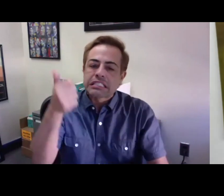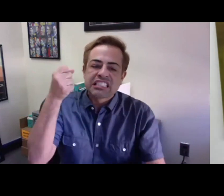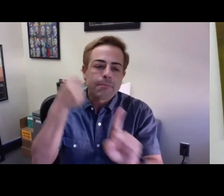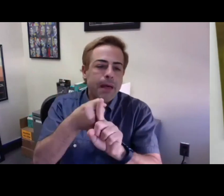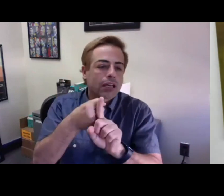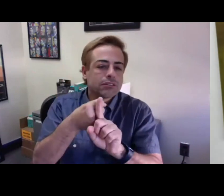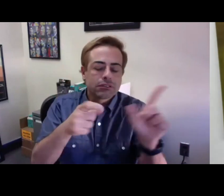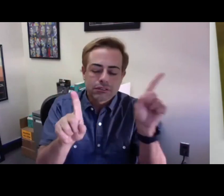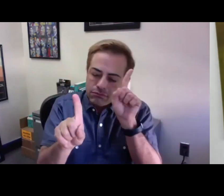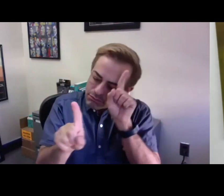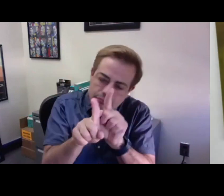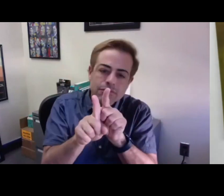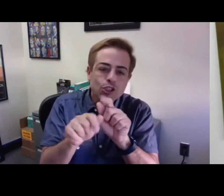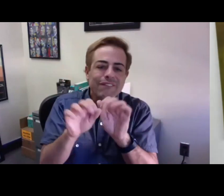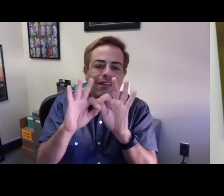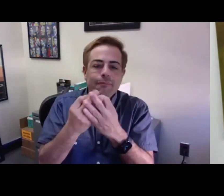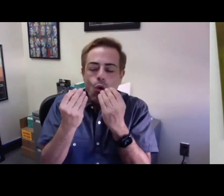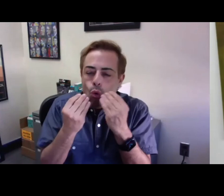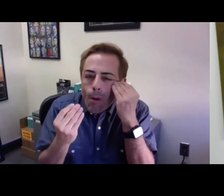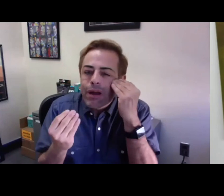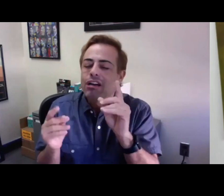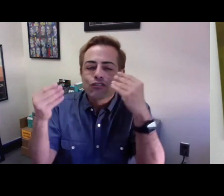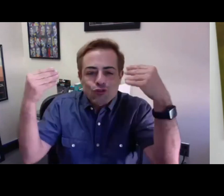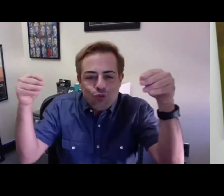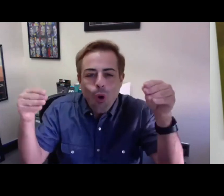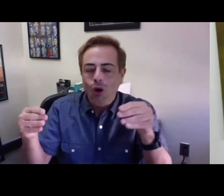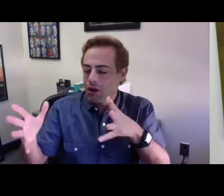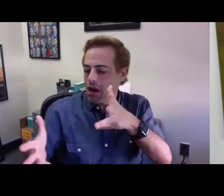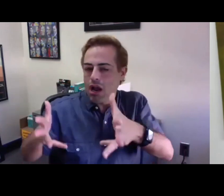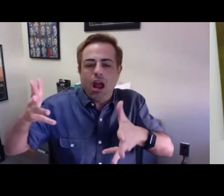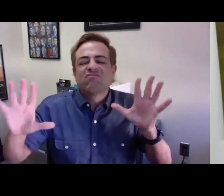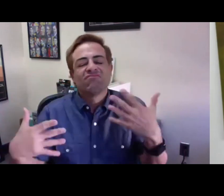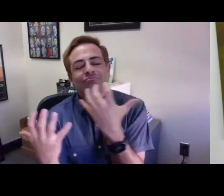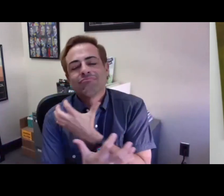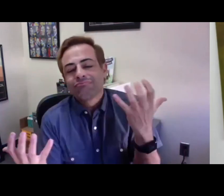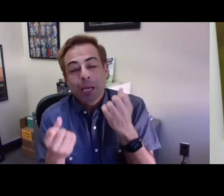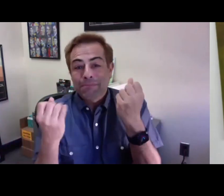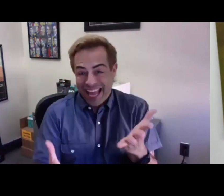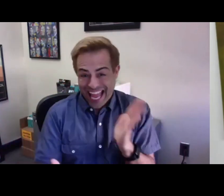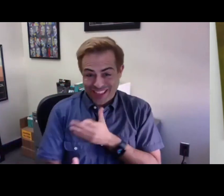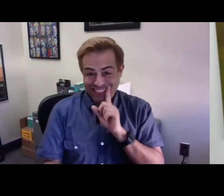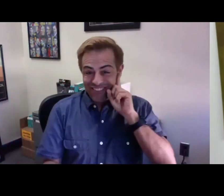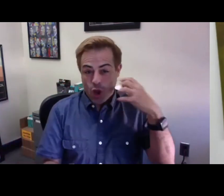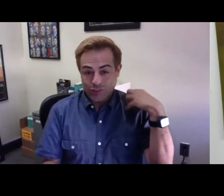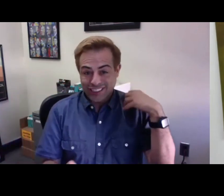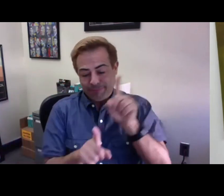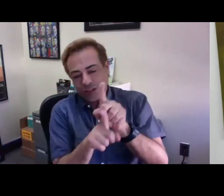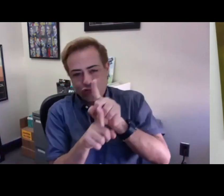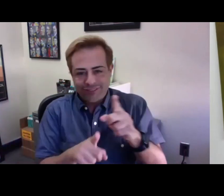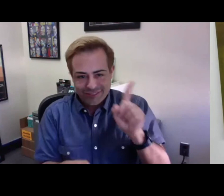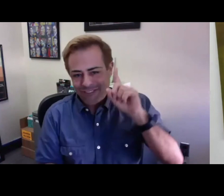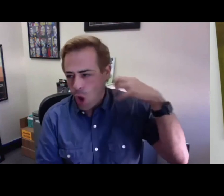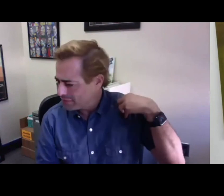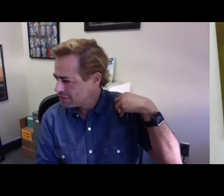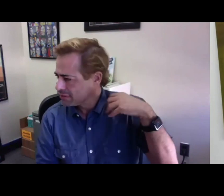Deaf coaches are probably make the greatest impact in mentoring students at their homes, at the store,